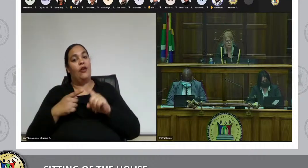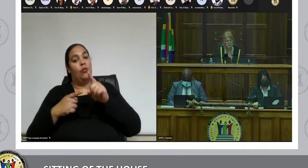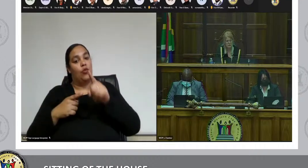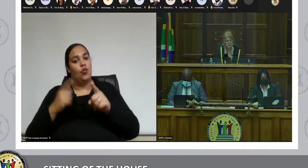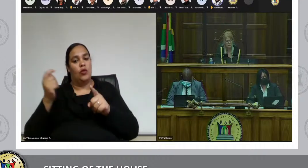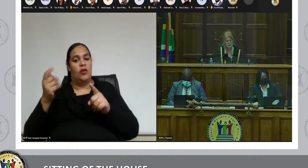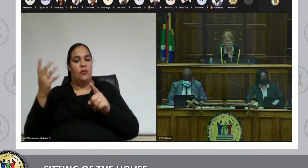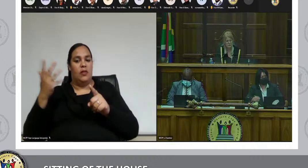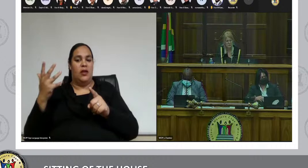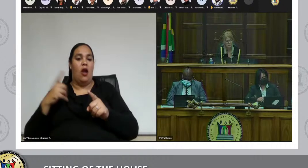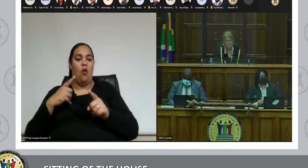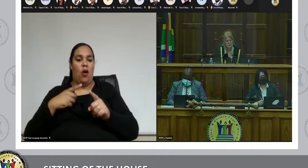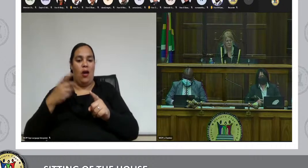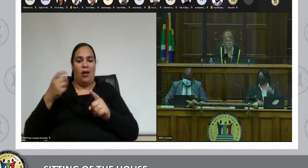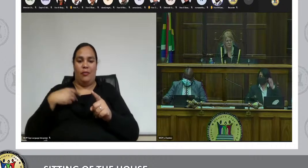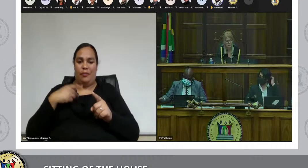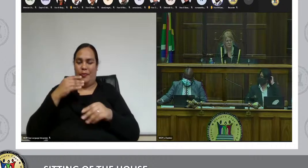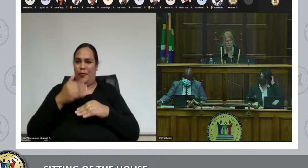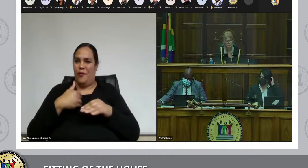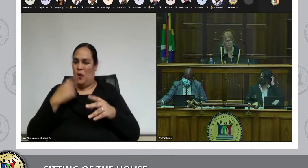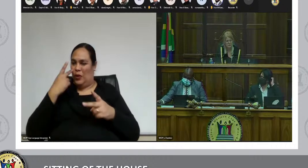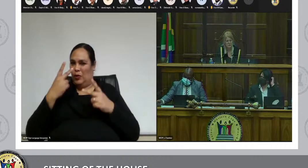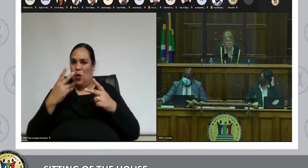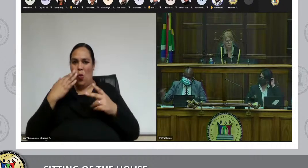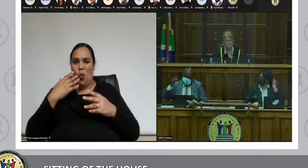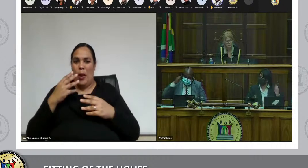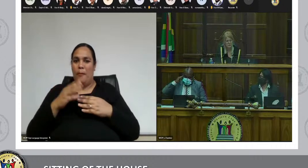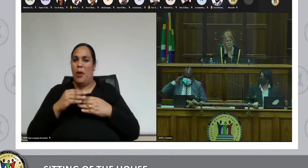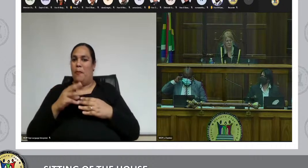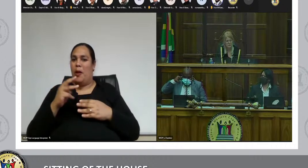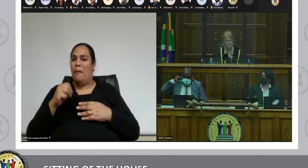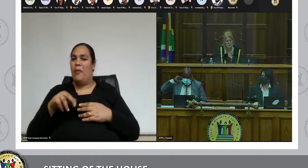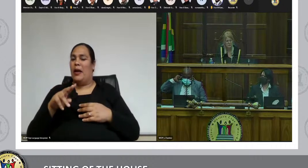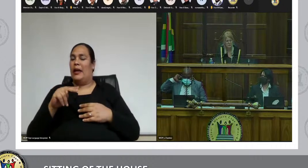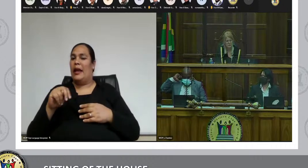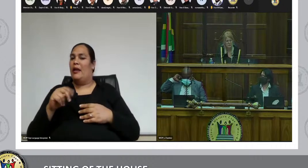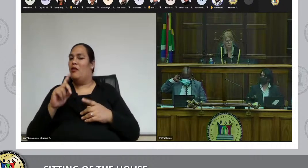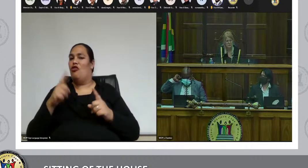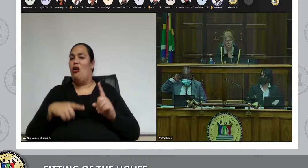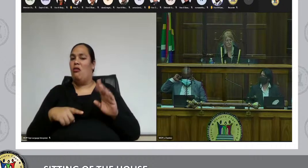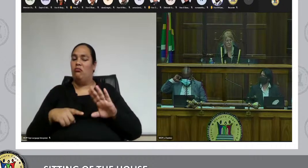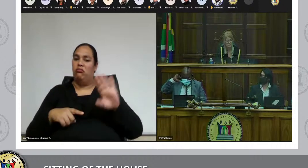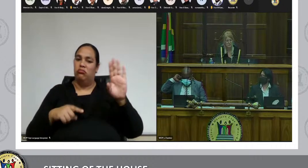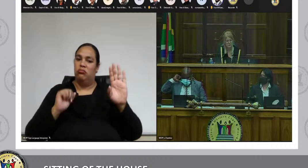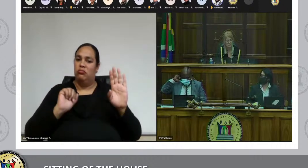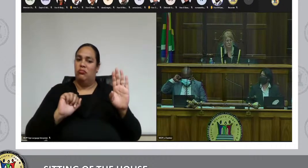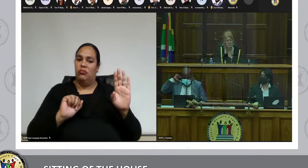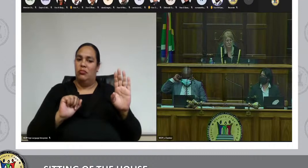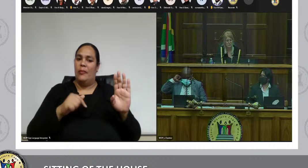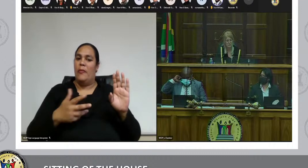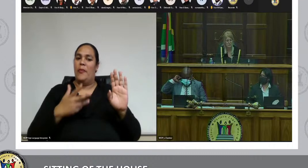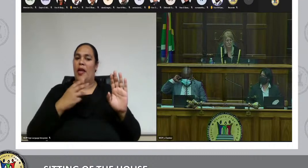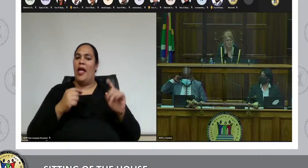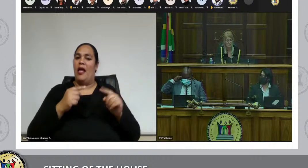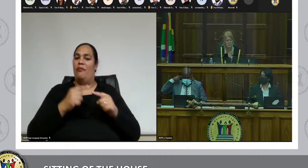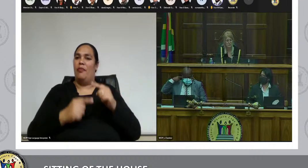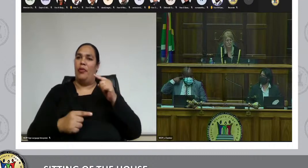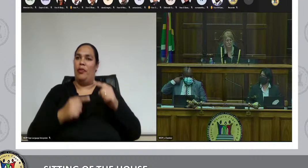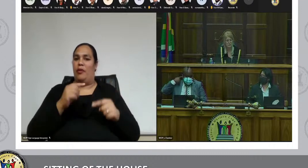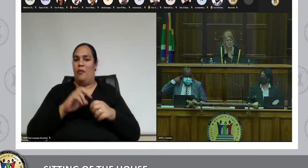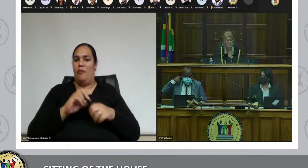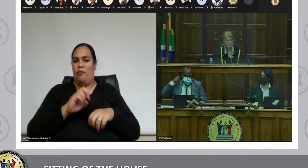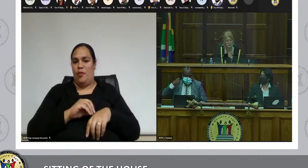an indication was given earlier when Member Maran could not raise his hand that he might have network